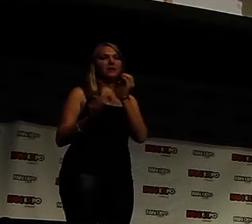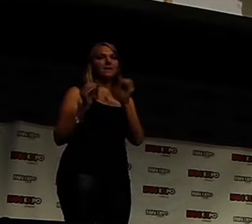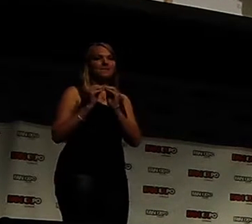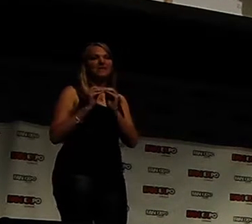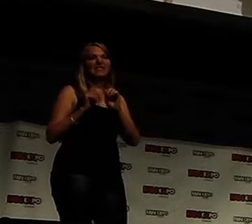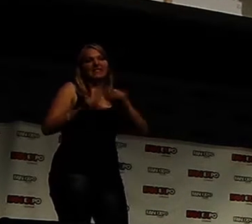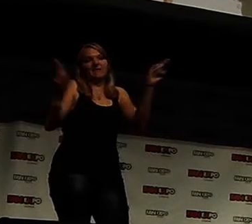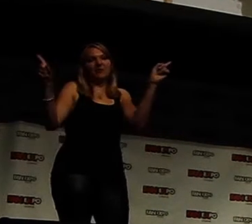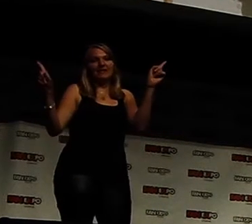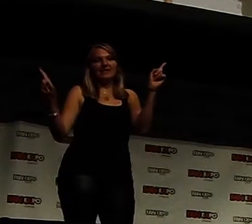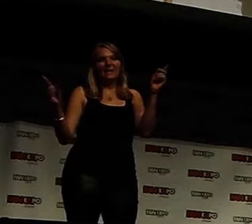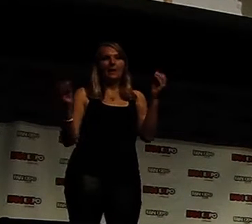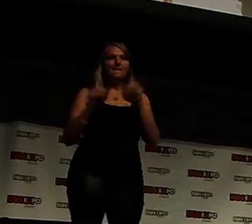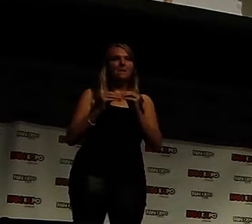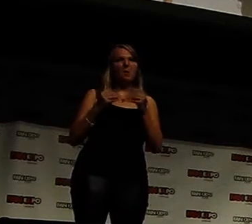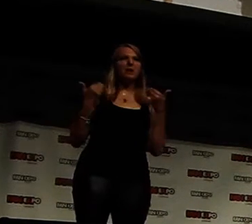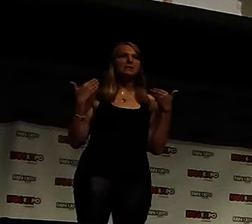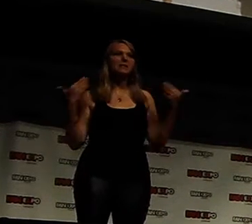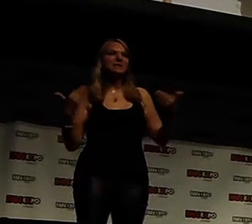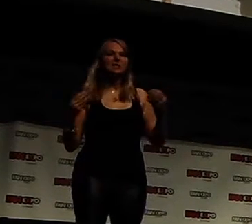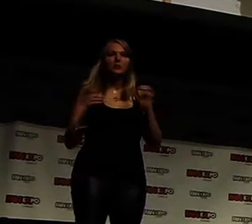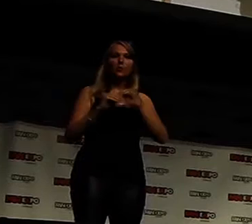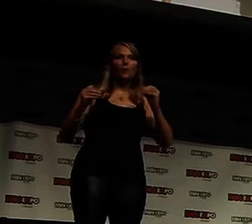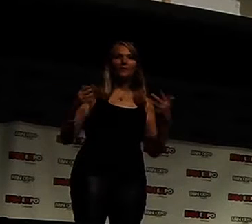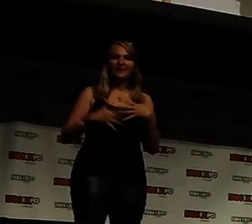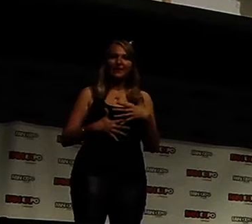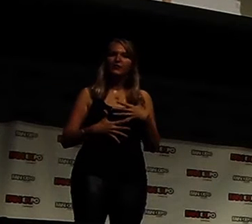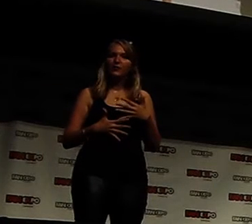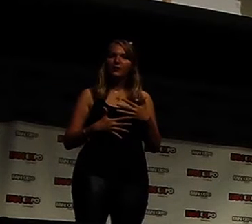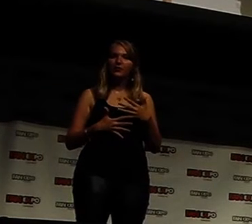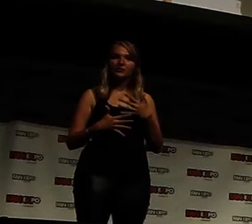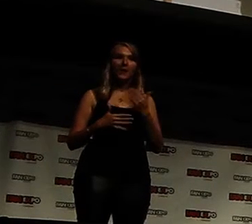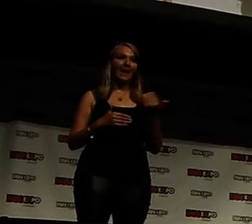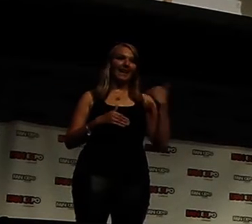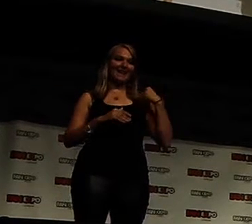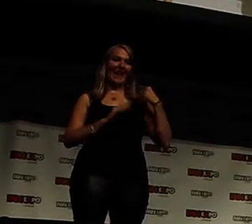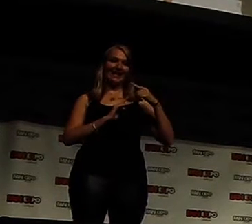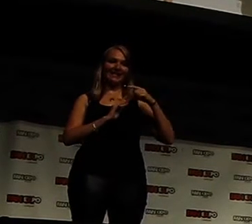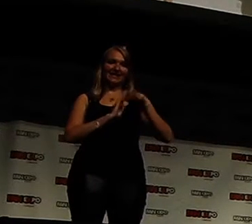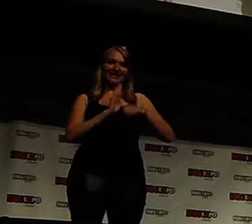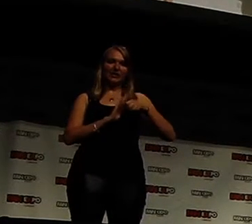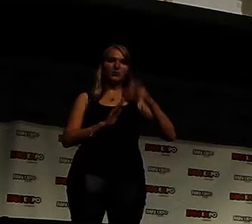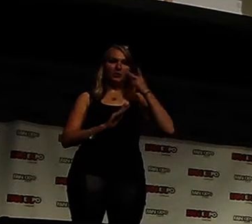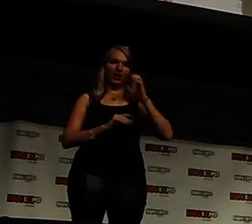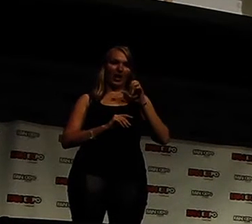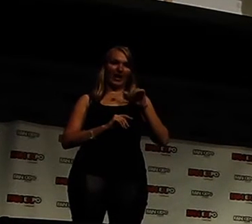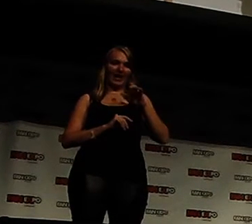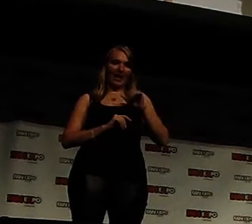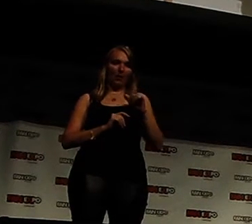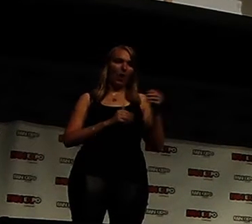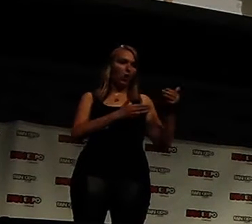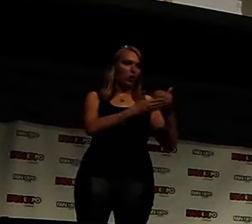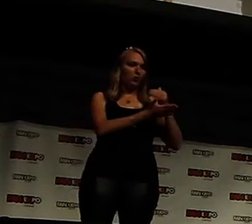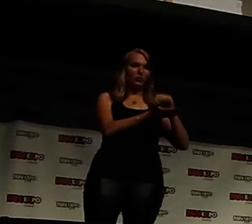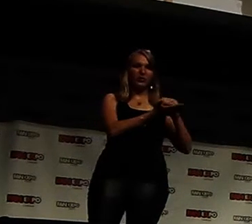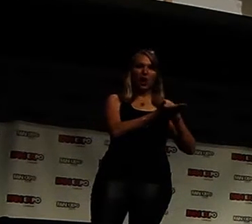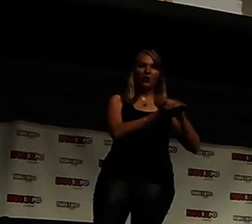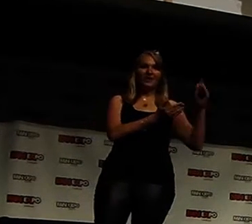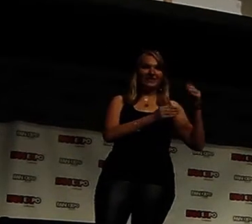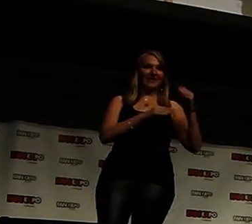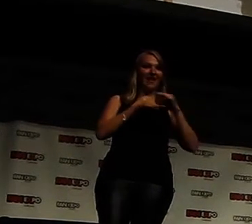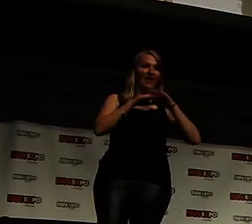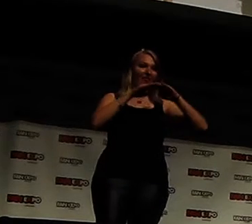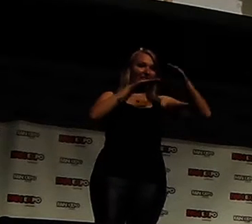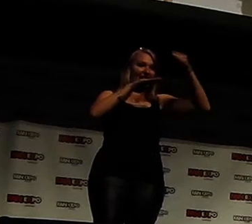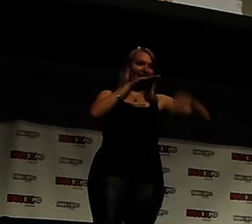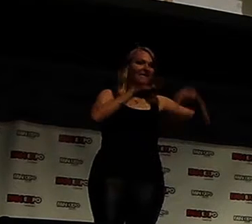reckless. She's really fearless. So I think last season we saw the Clara, who the new Doctor would be standing on the edge of a cliff, and she'd be saying,